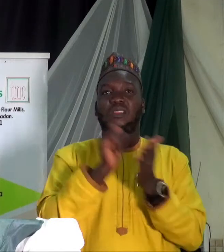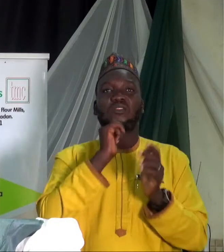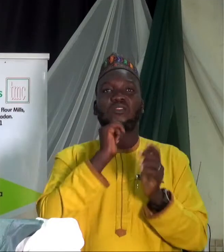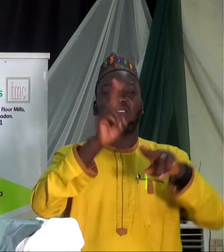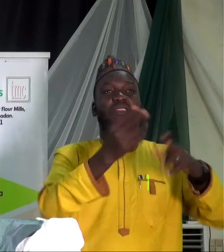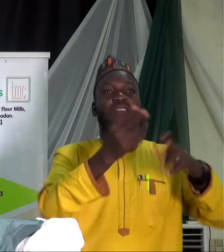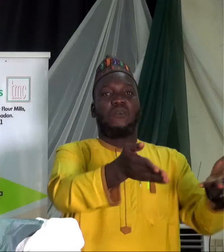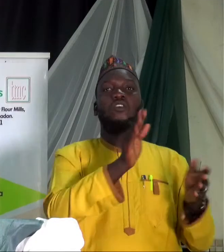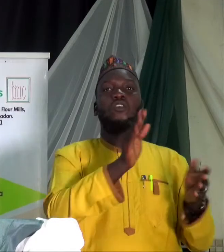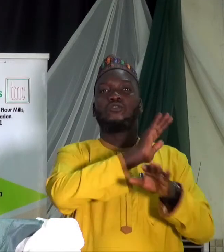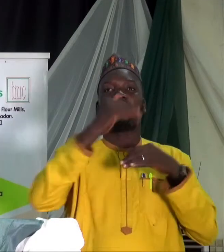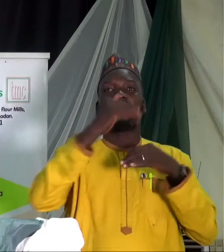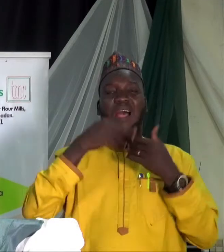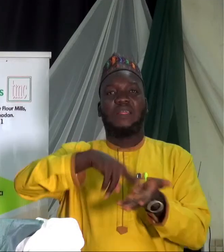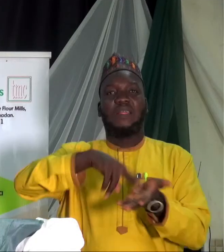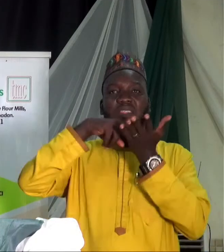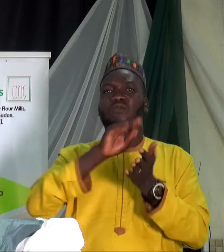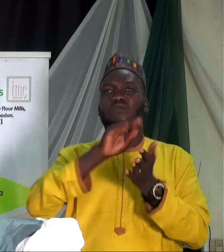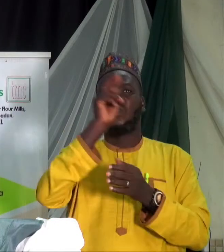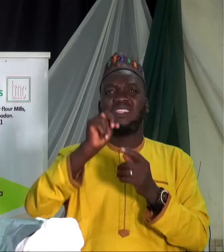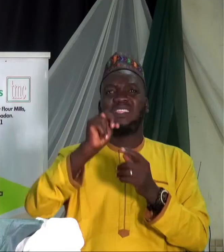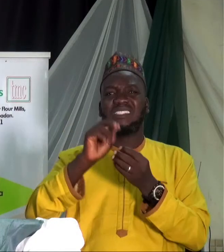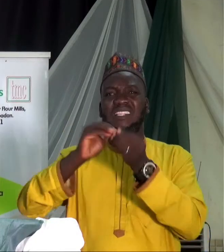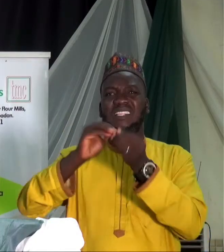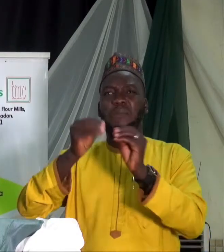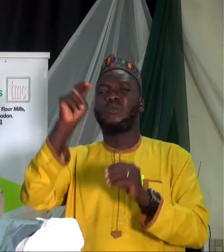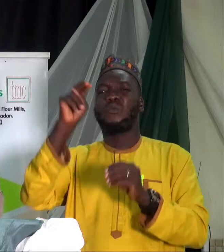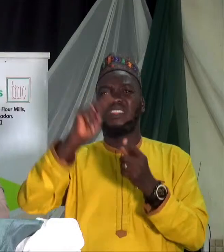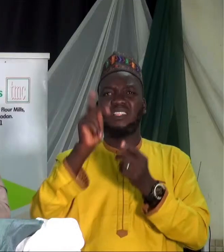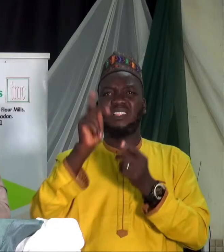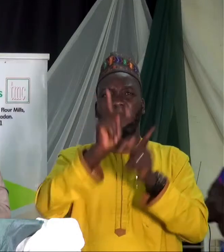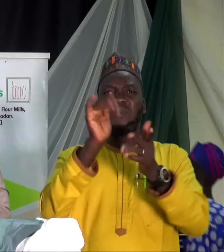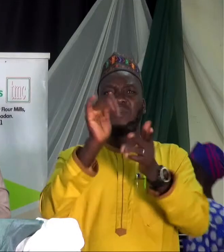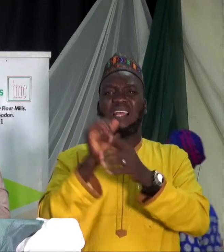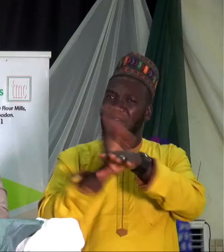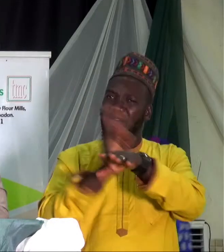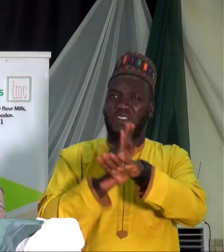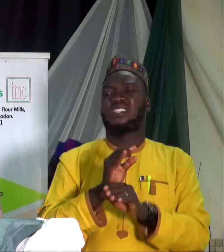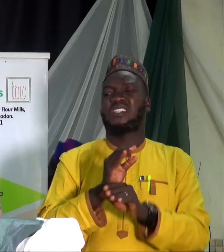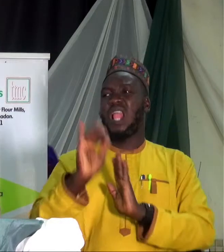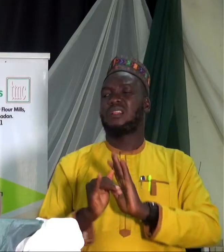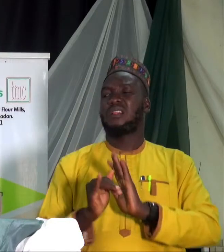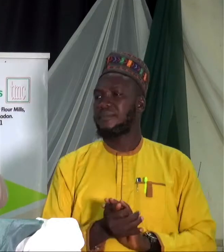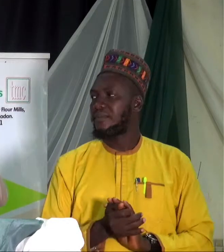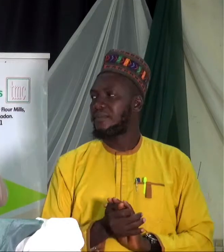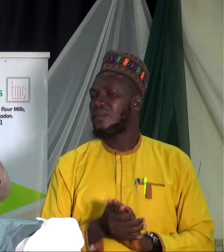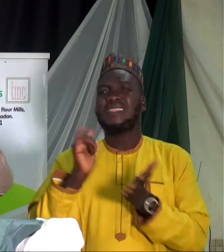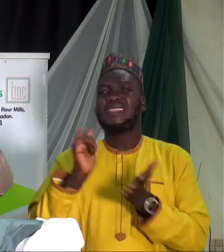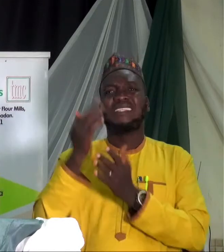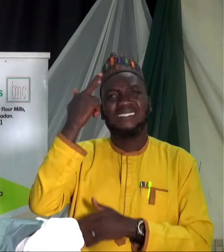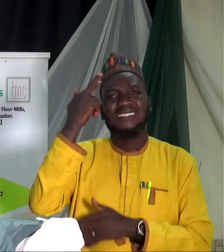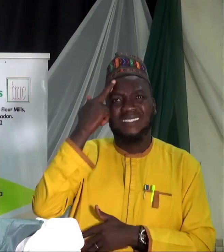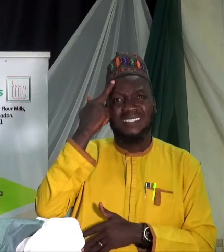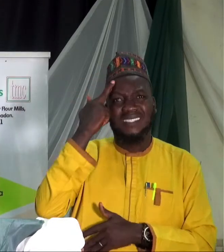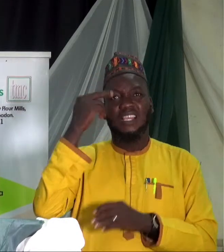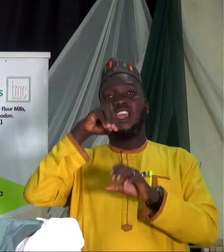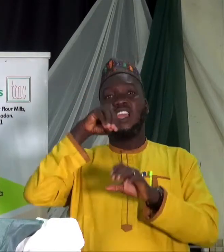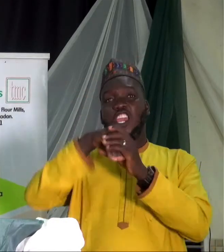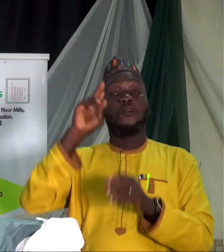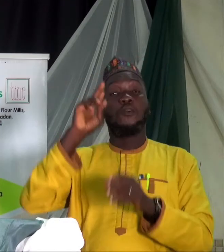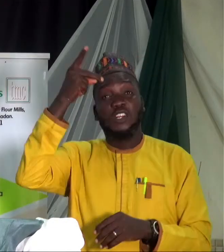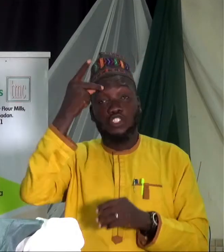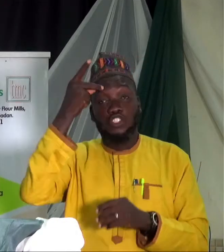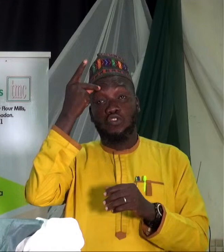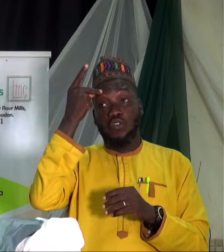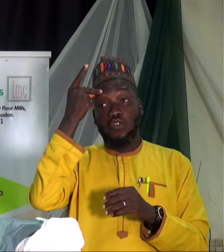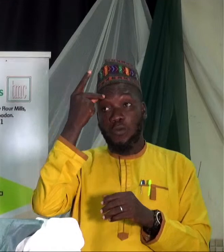And you don't need the number. You need the people that are functional. All I want to say in political activity, the